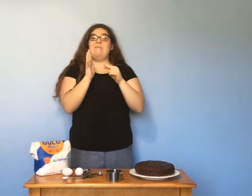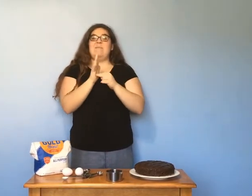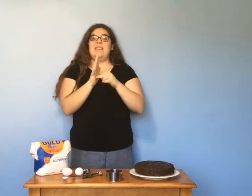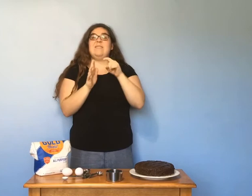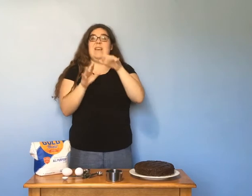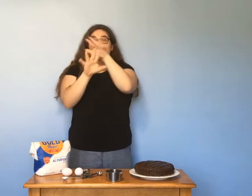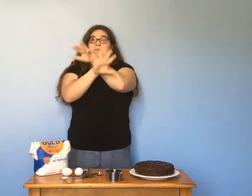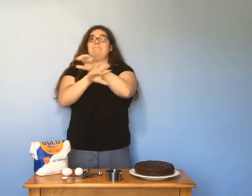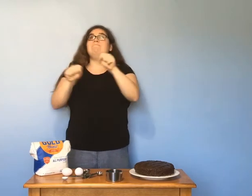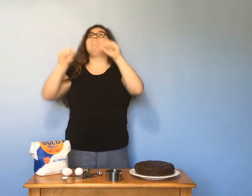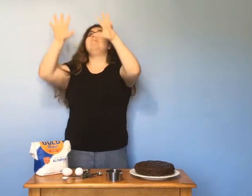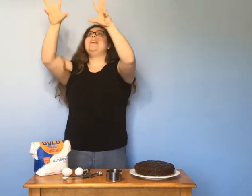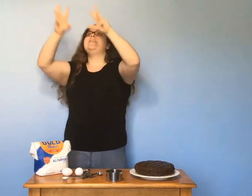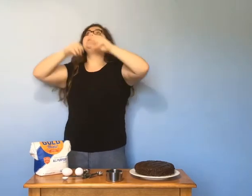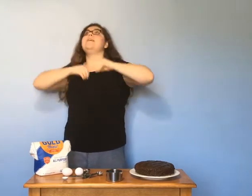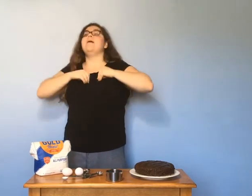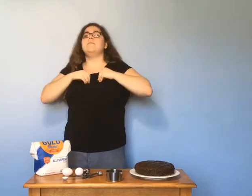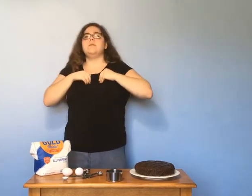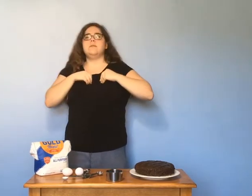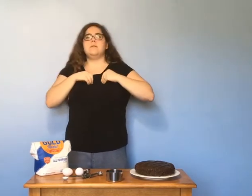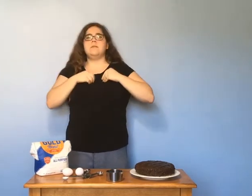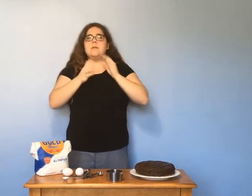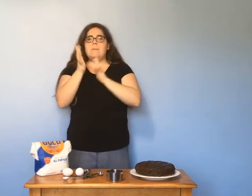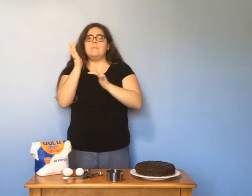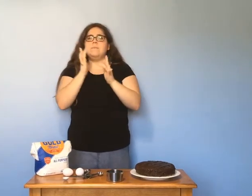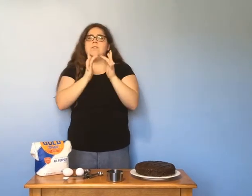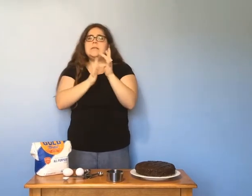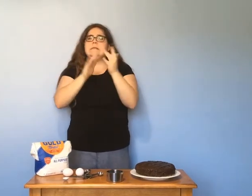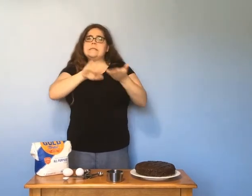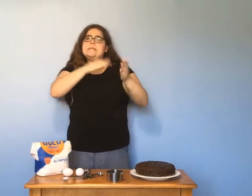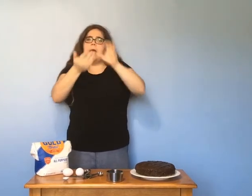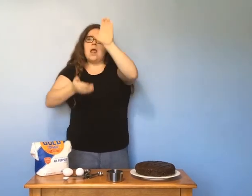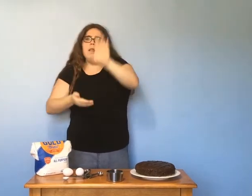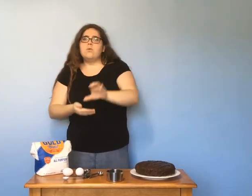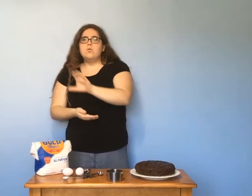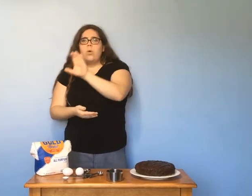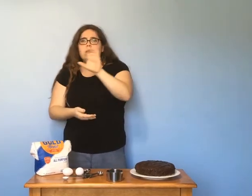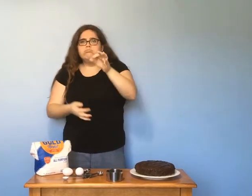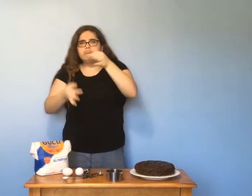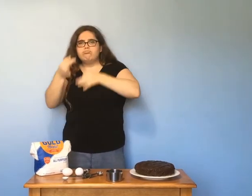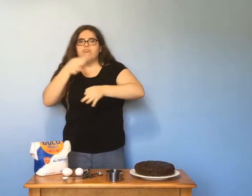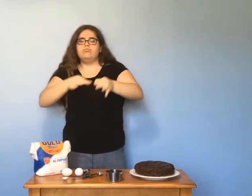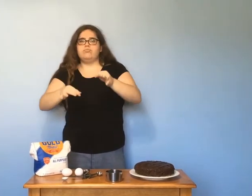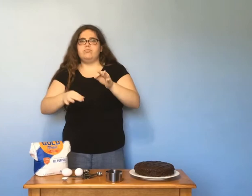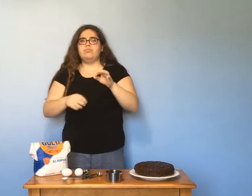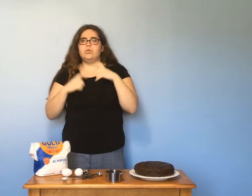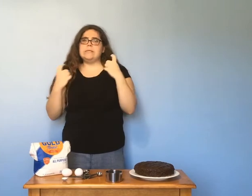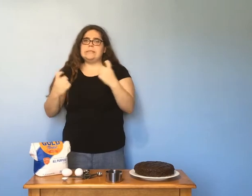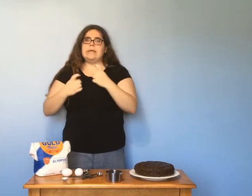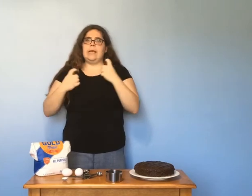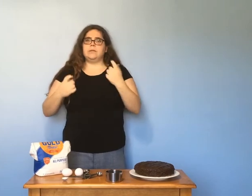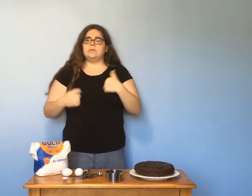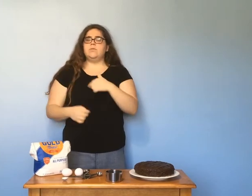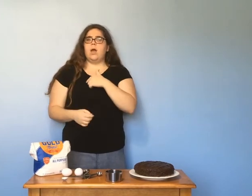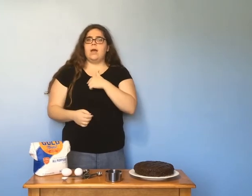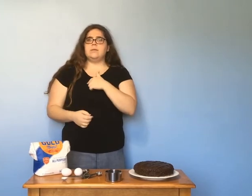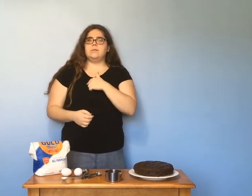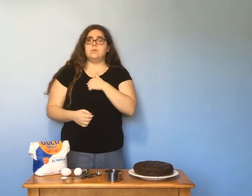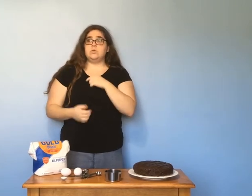with God to be pure. So that first means accepting Him as my Savior, because we know Christ died on the cross for us to